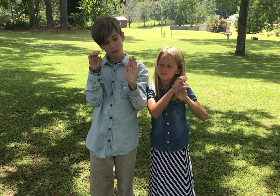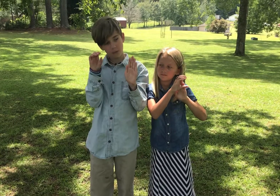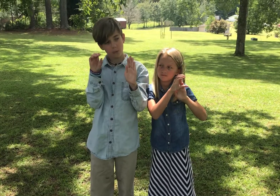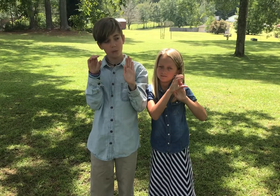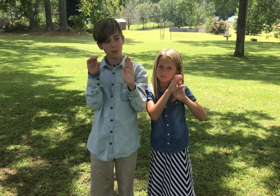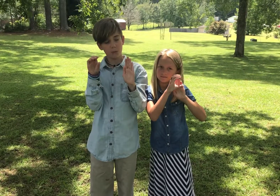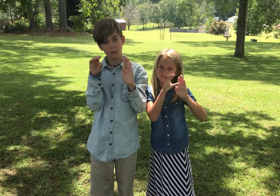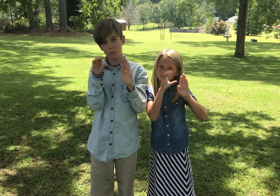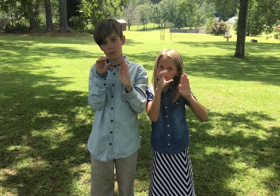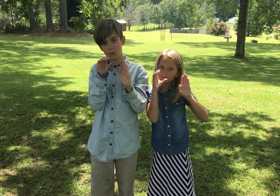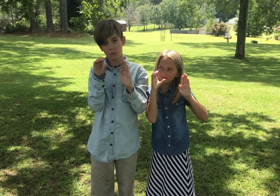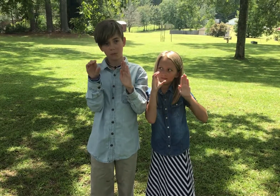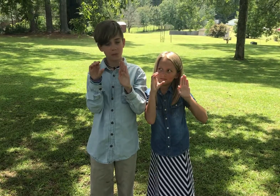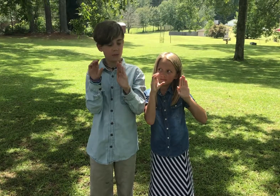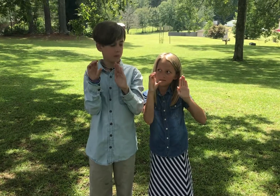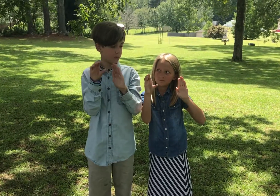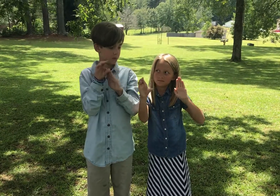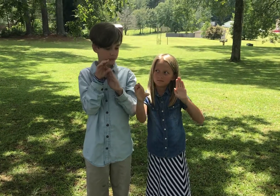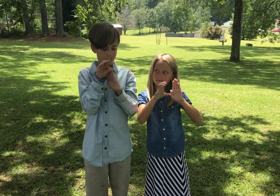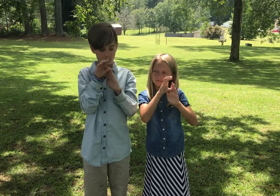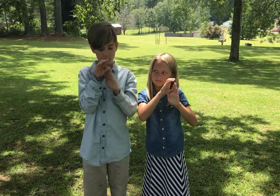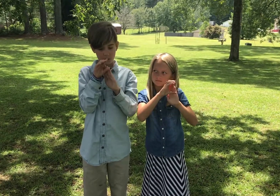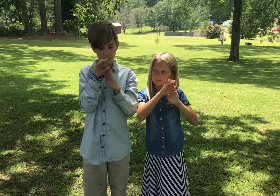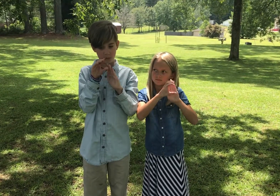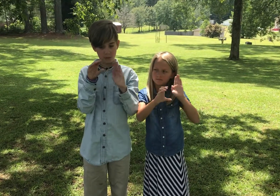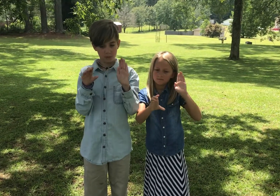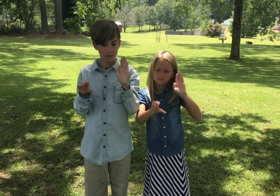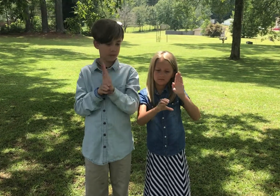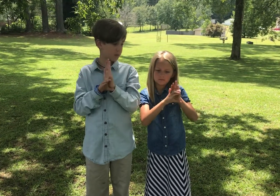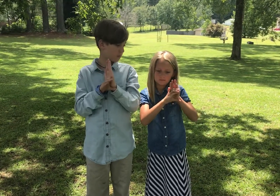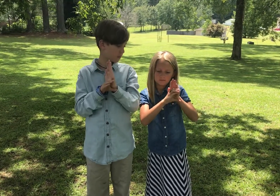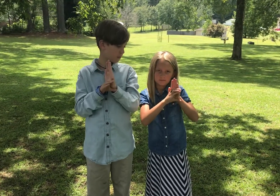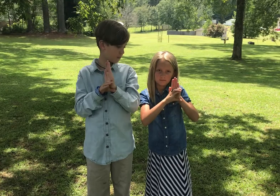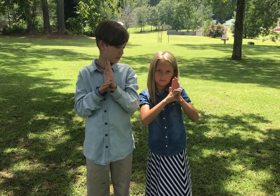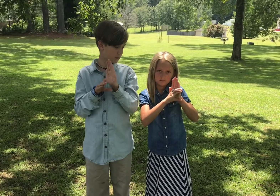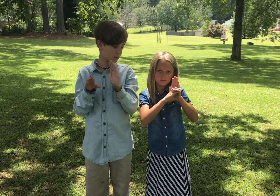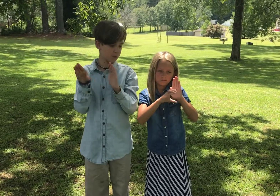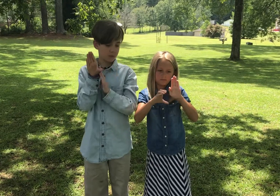and you start at the top of your hand and you move down to the bottom of your hand, Constitution.